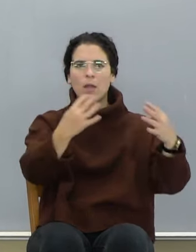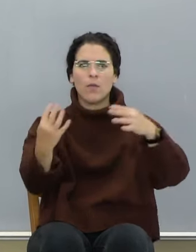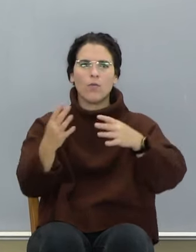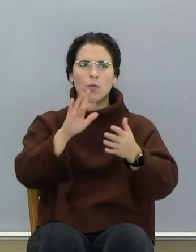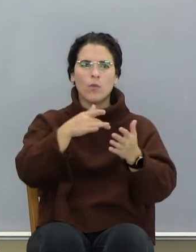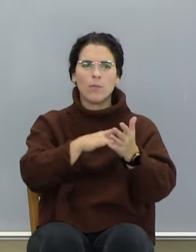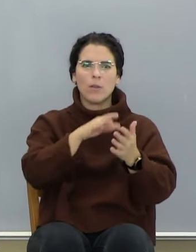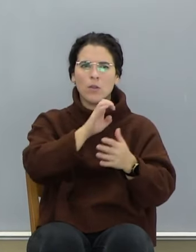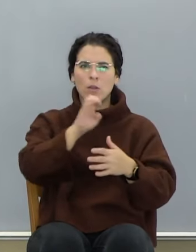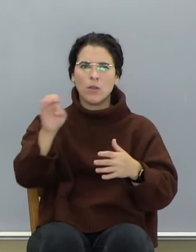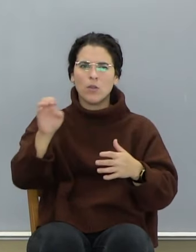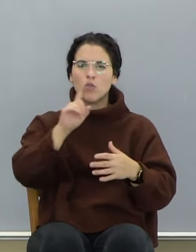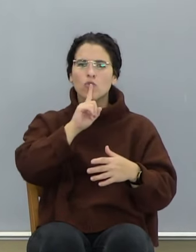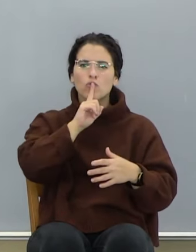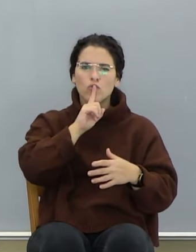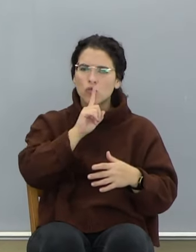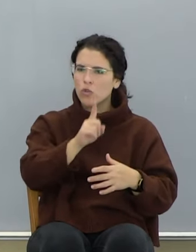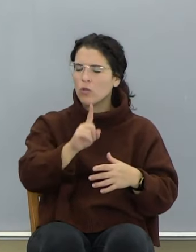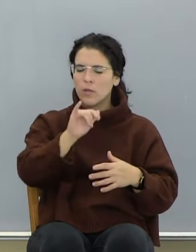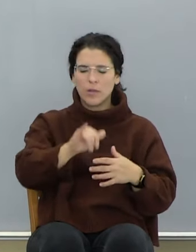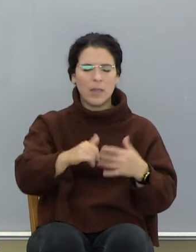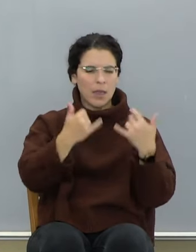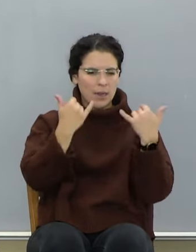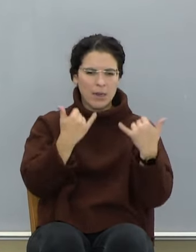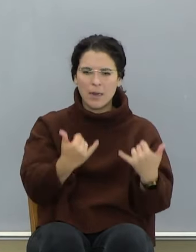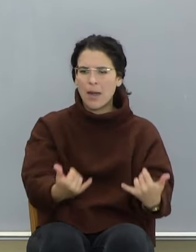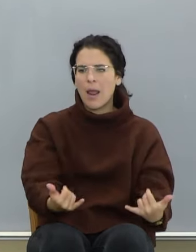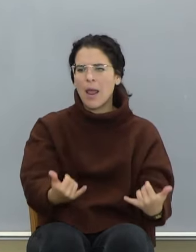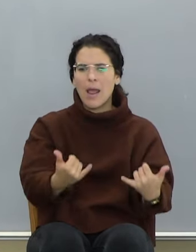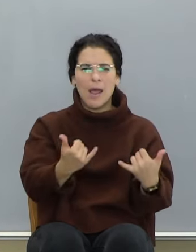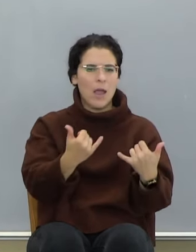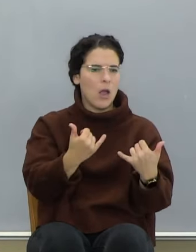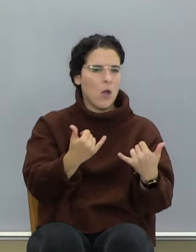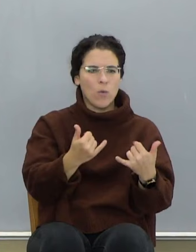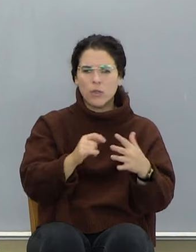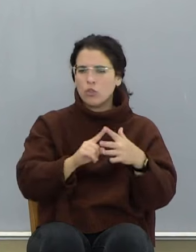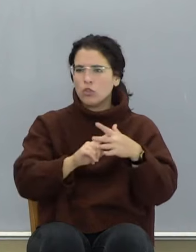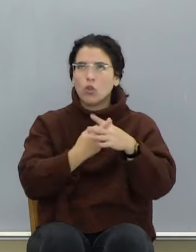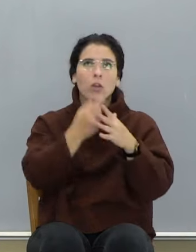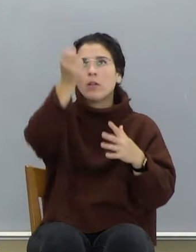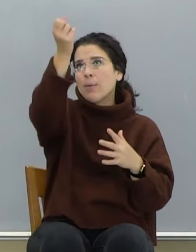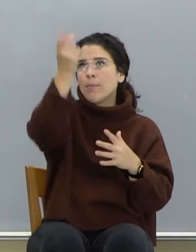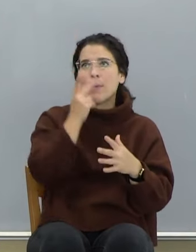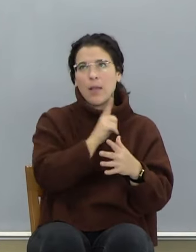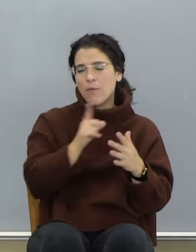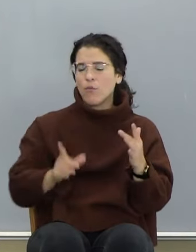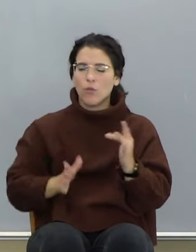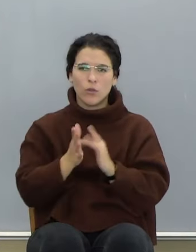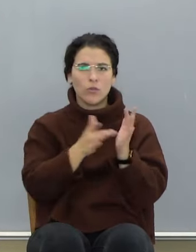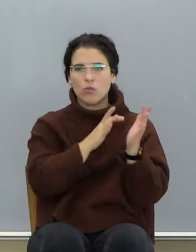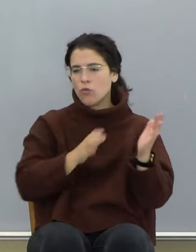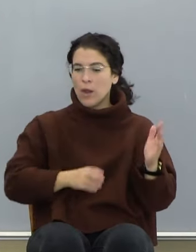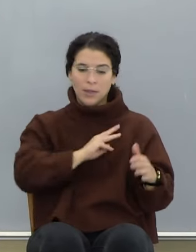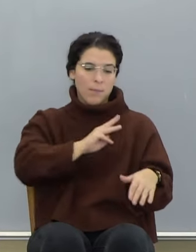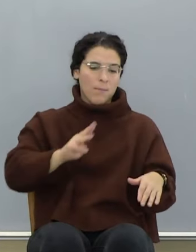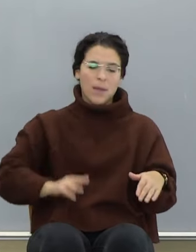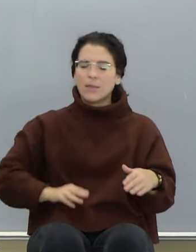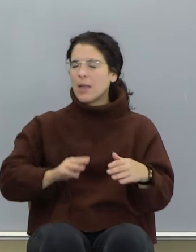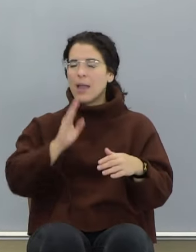East. Surely that now is triggering the return of Messiah, the return of the Lord Jesus Christ. It's going to trigger